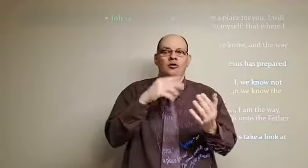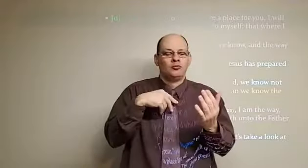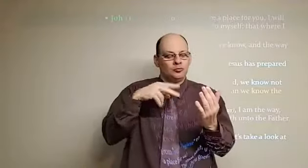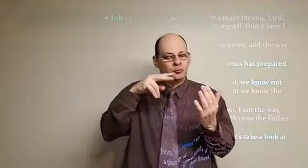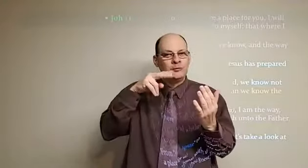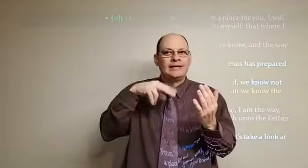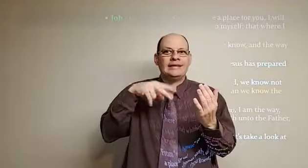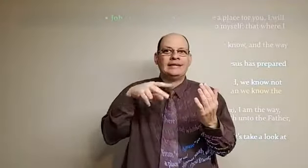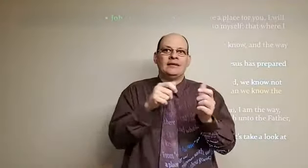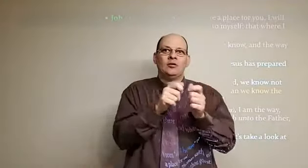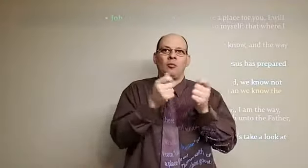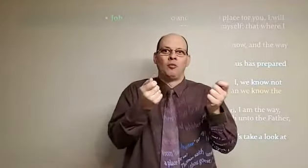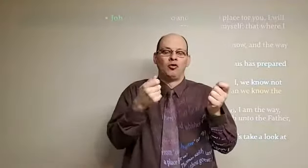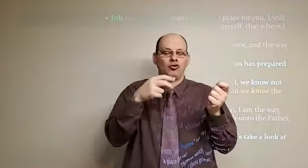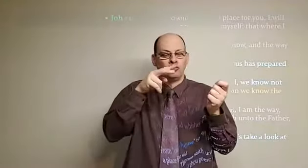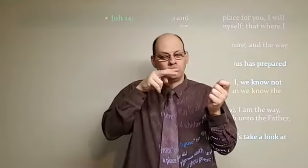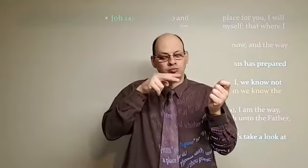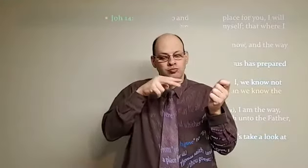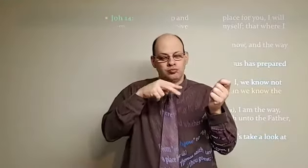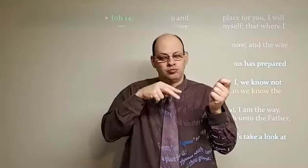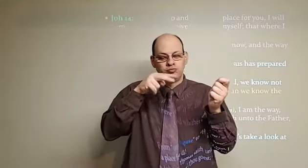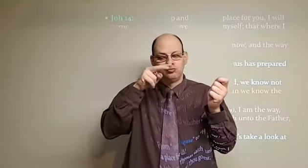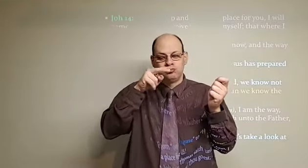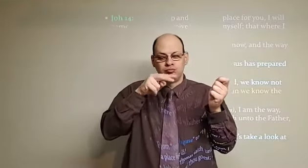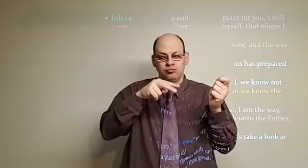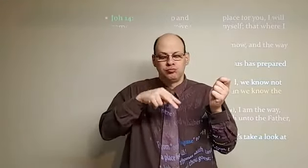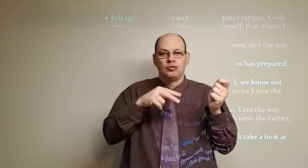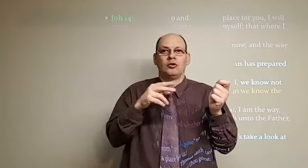we were focusing on the word of God as we were relaxed we were looking at the word